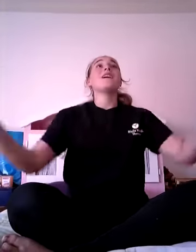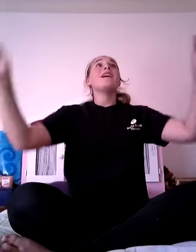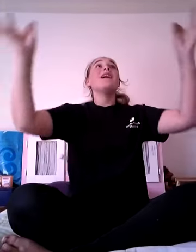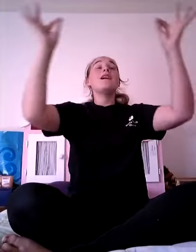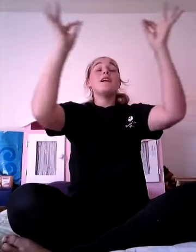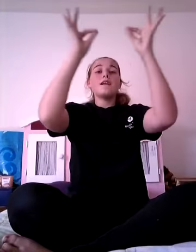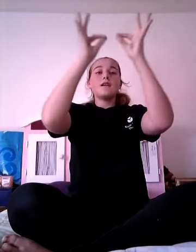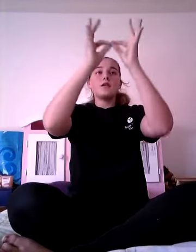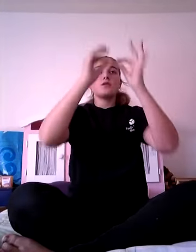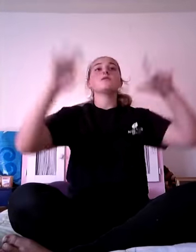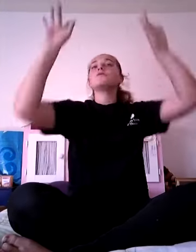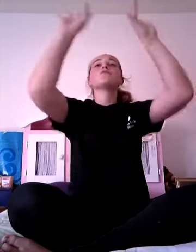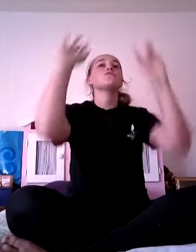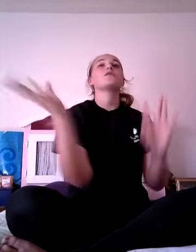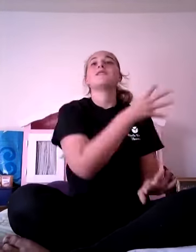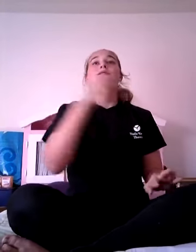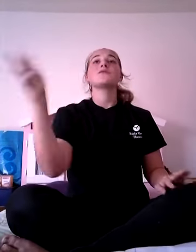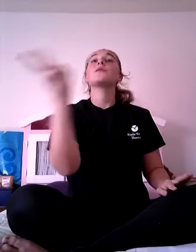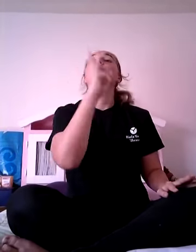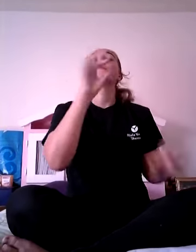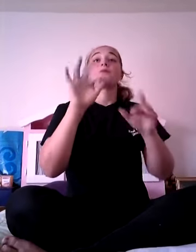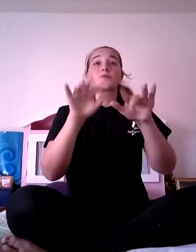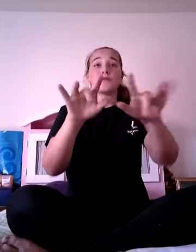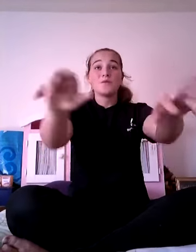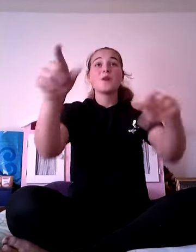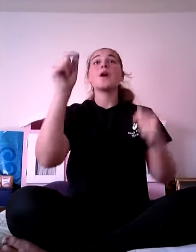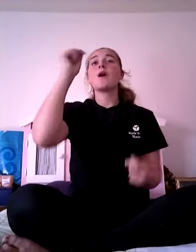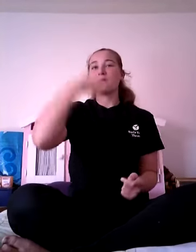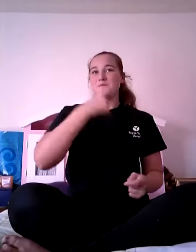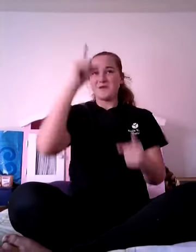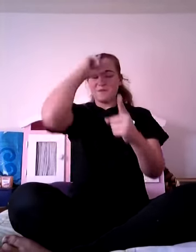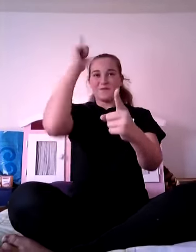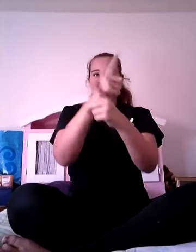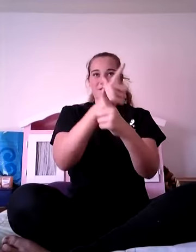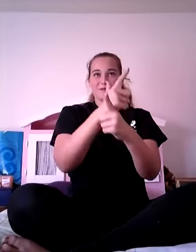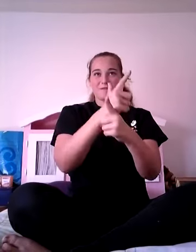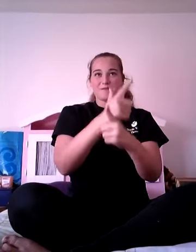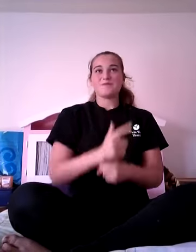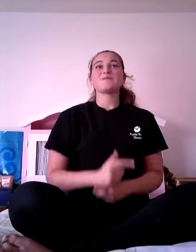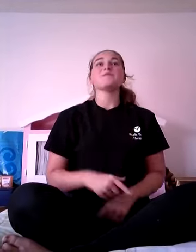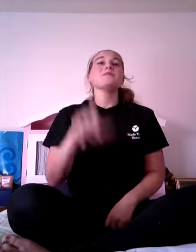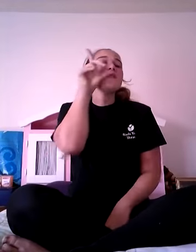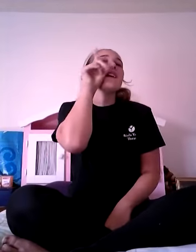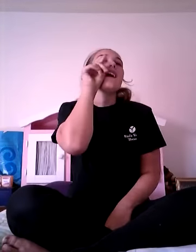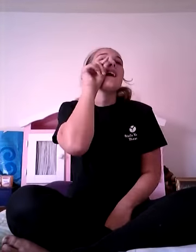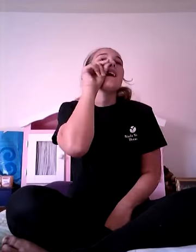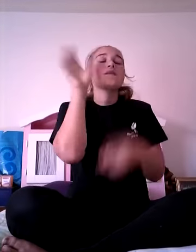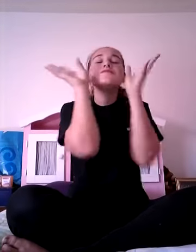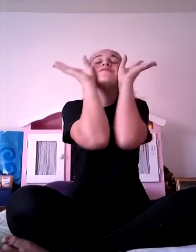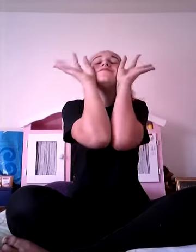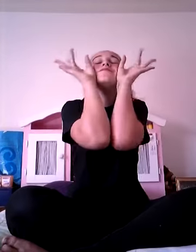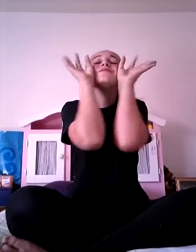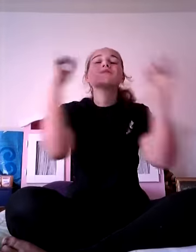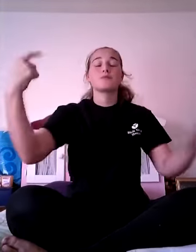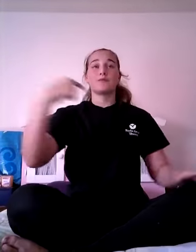were The great storm and the river are my brothers The Karen and the author